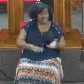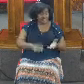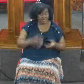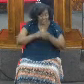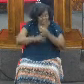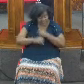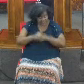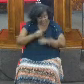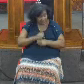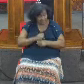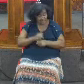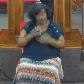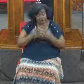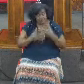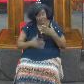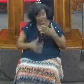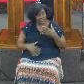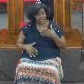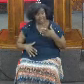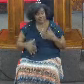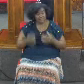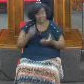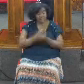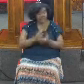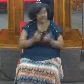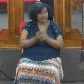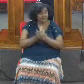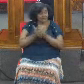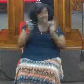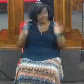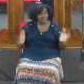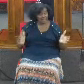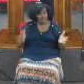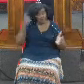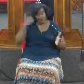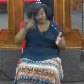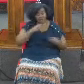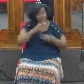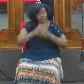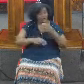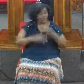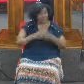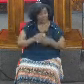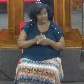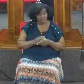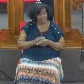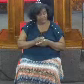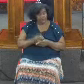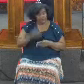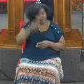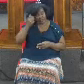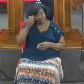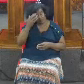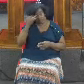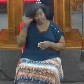suffered, bled, was crucified for the whole world. Because